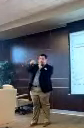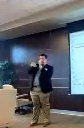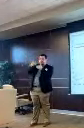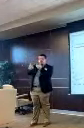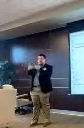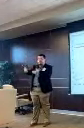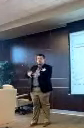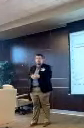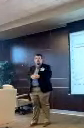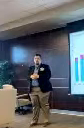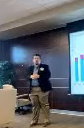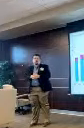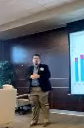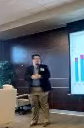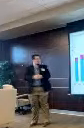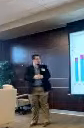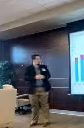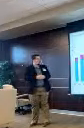moving forward.